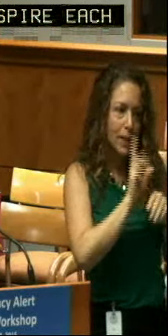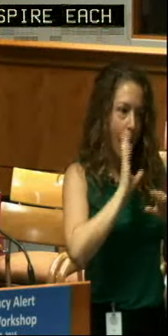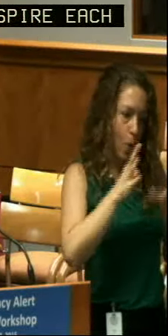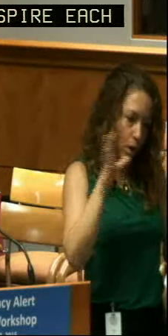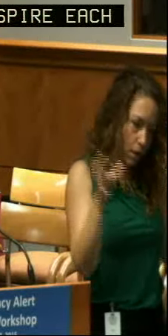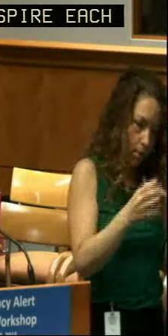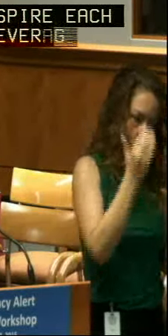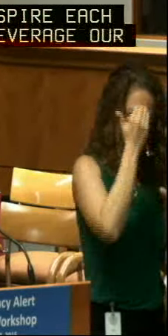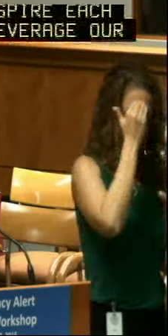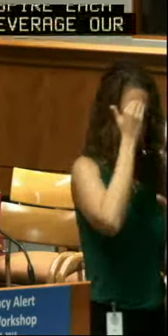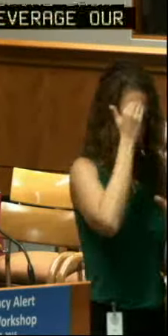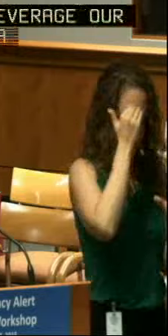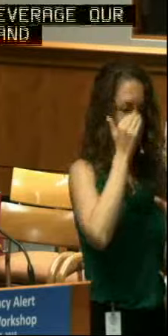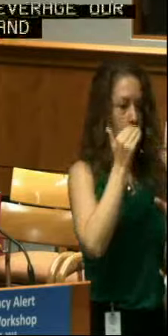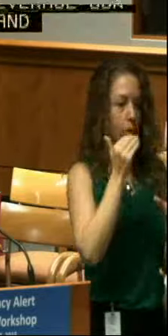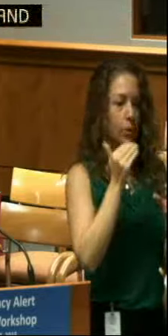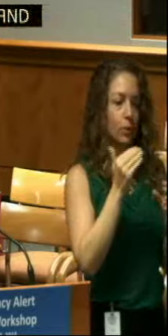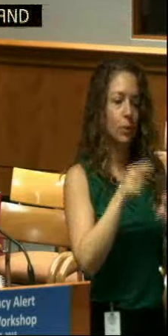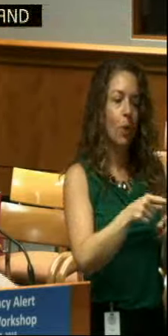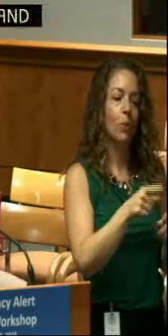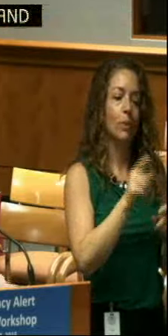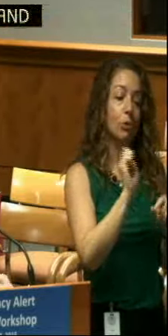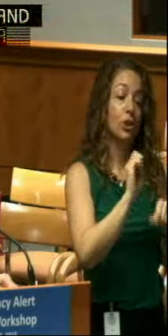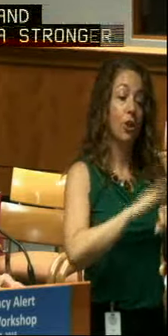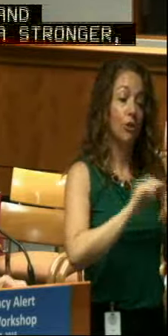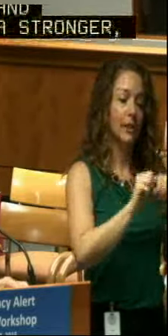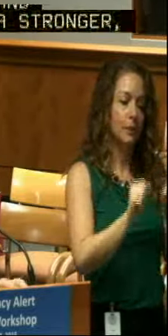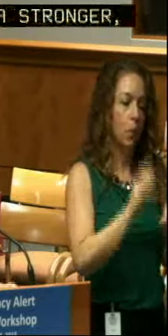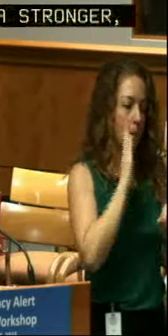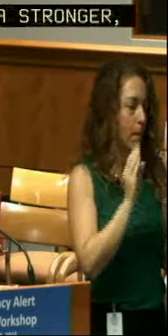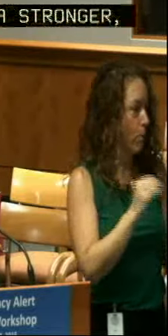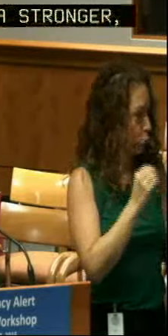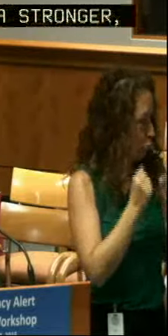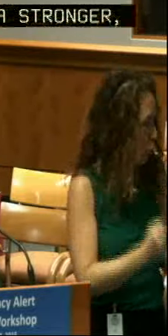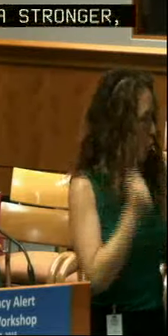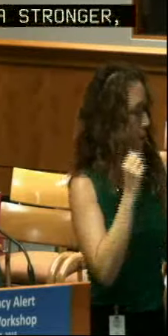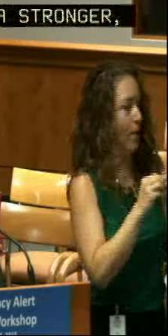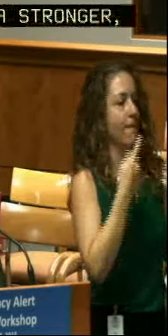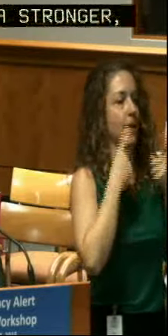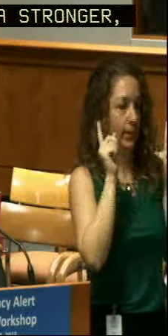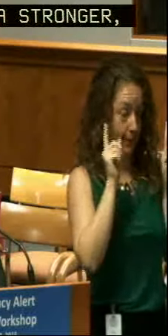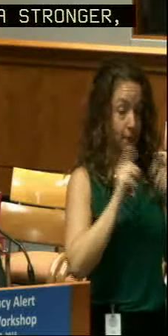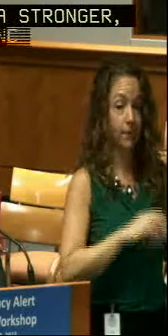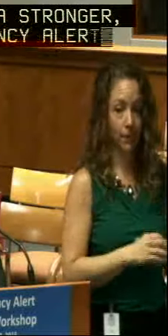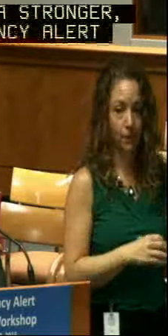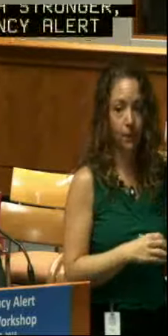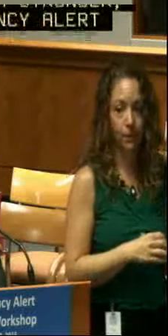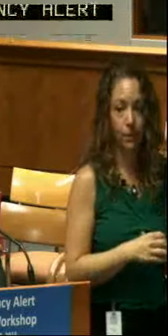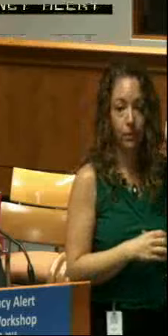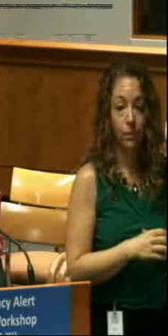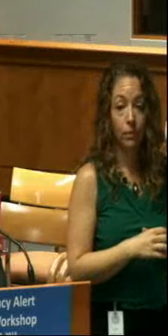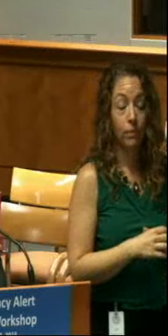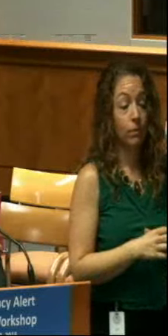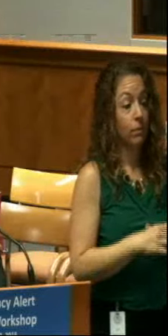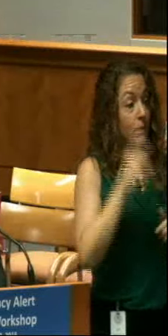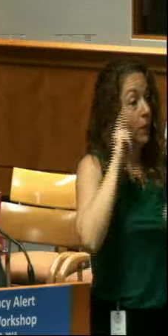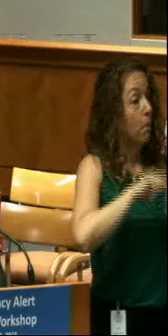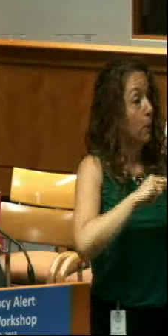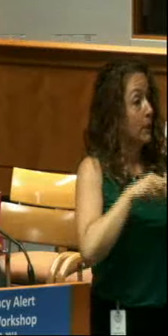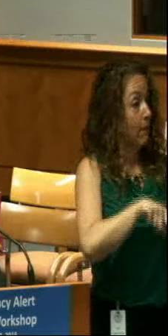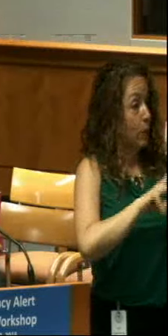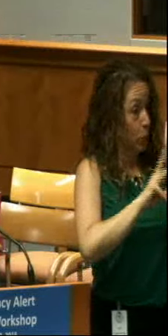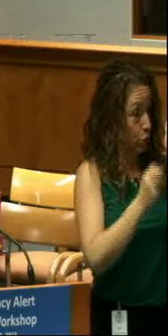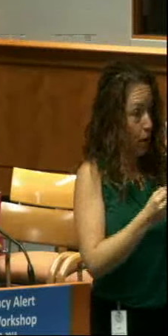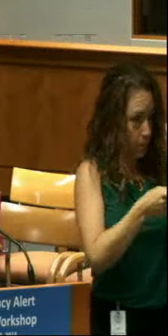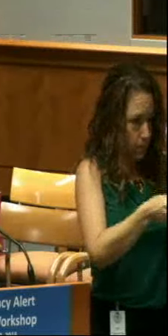more effective emergency alert system. The underlying purpose of the workshop is to explore ways to improve the value